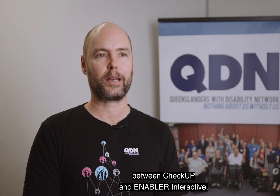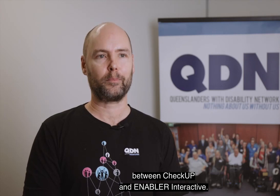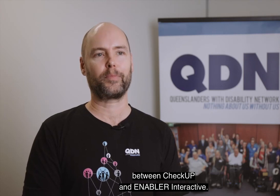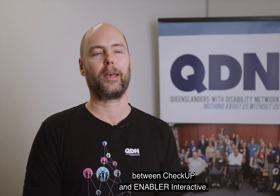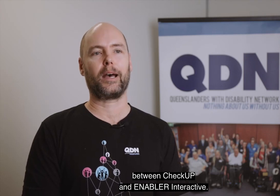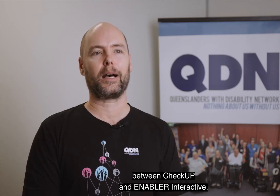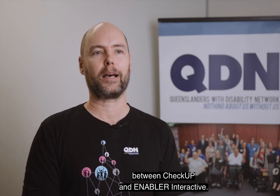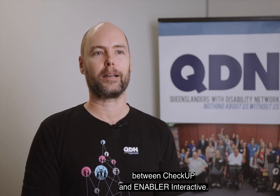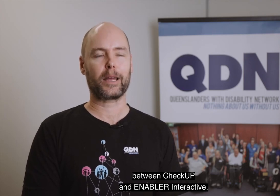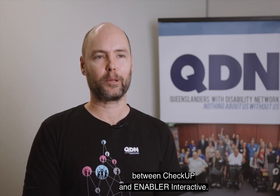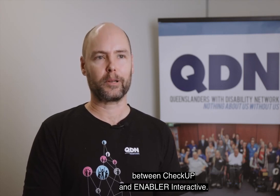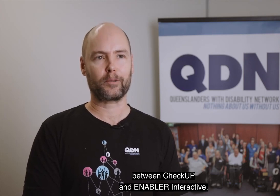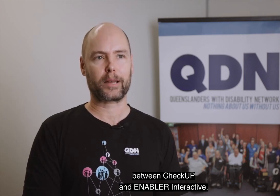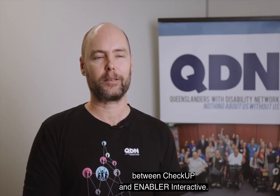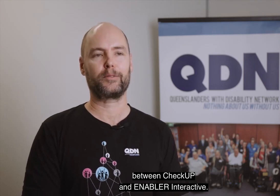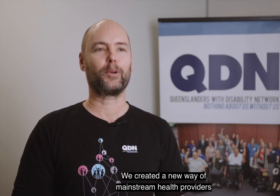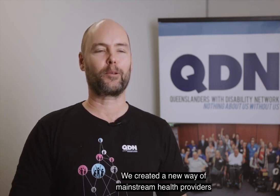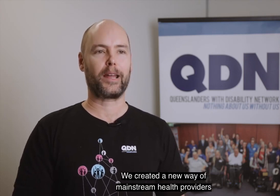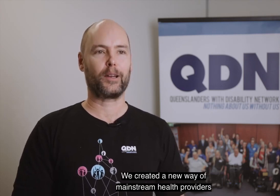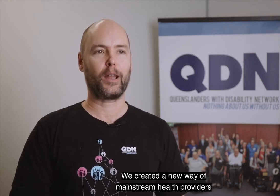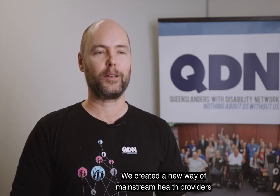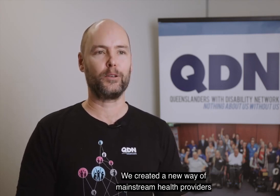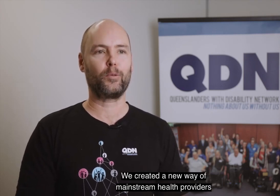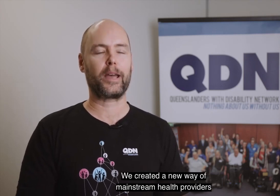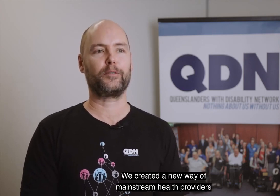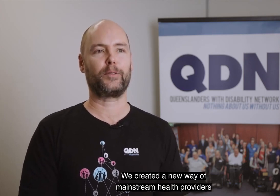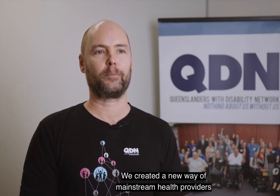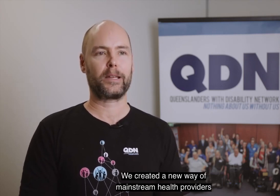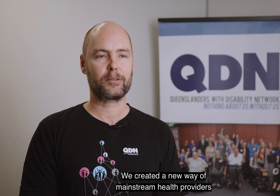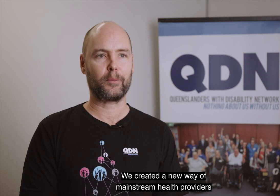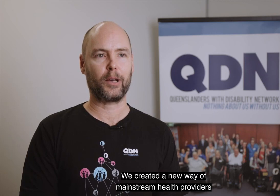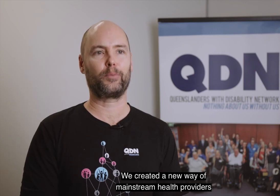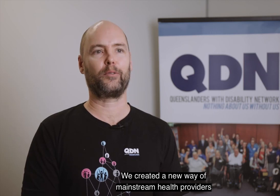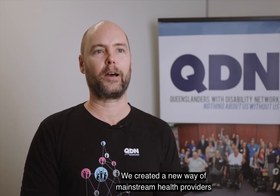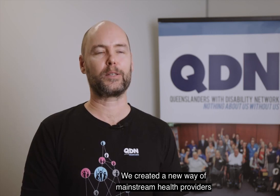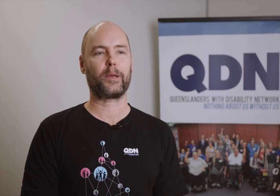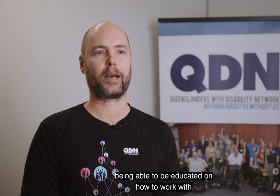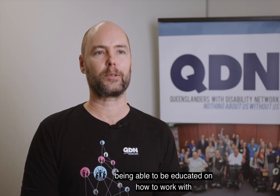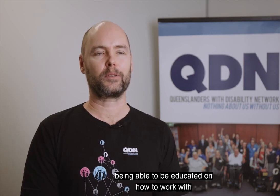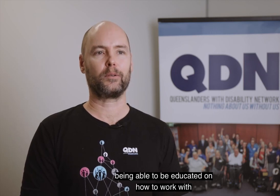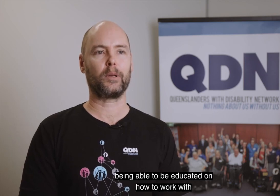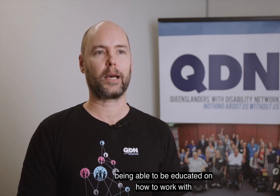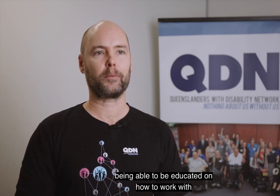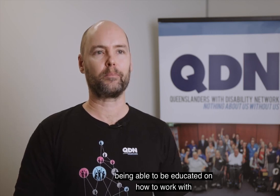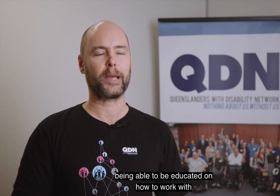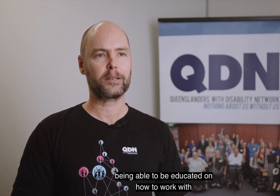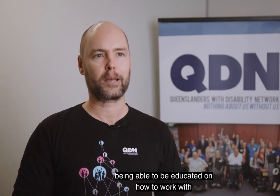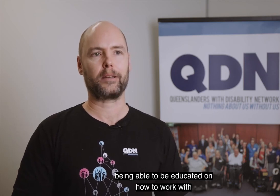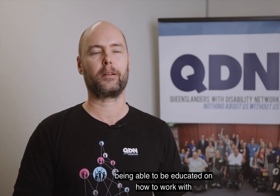CheckUP and Enabler Interactive. We created a new way of mainstream health providers being able to be educated